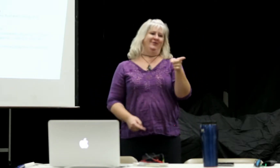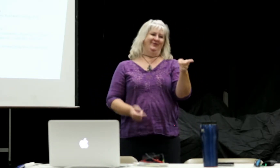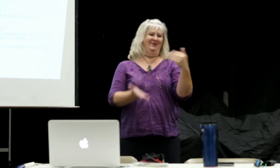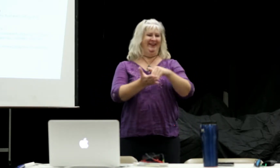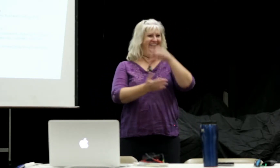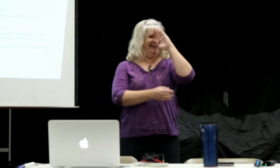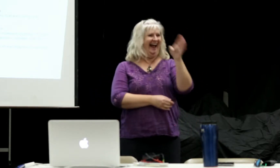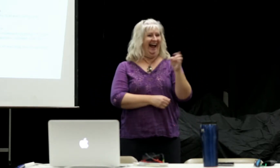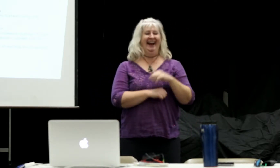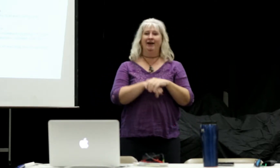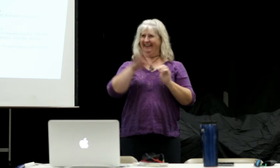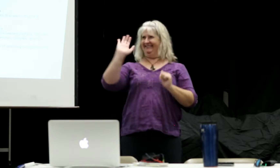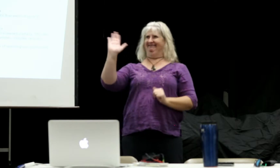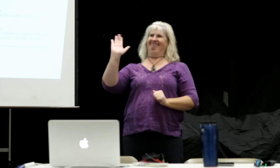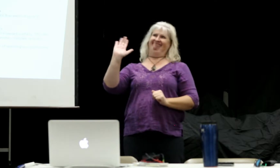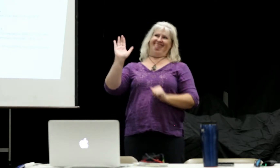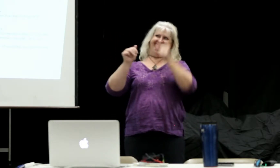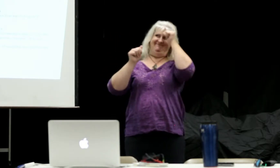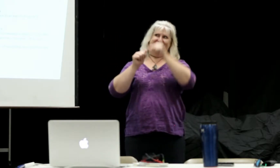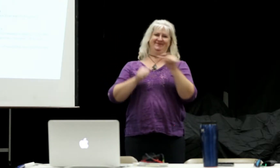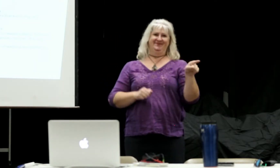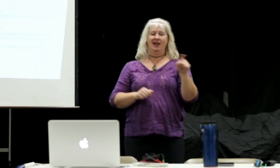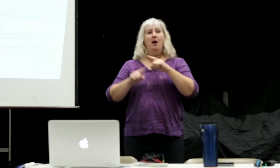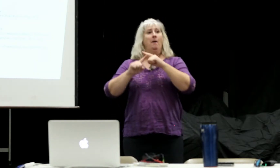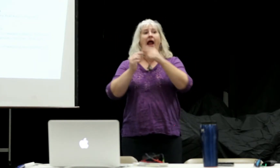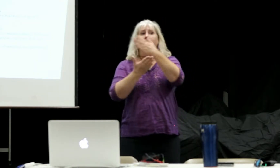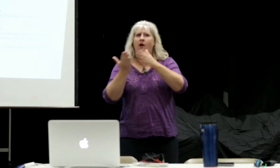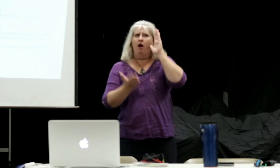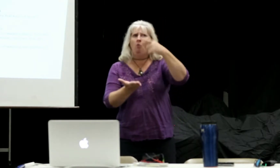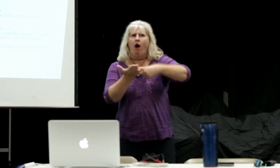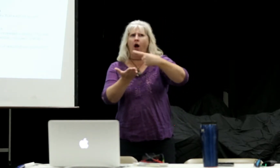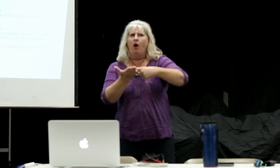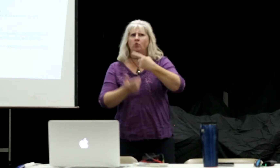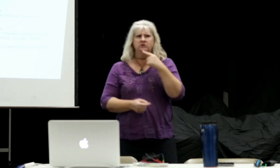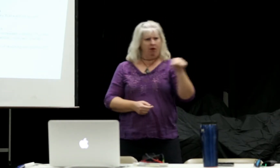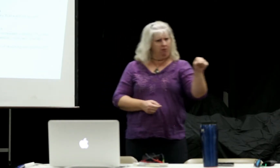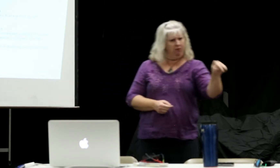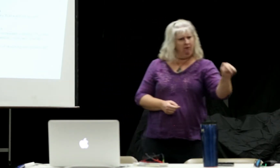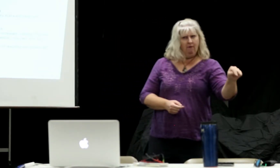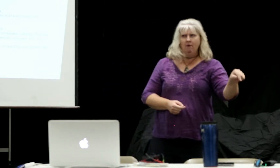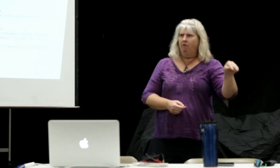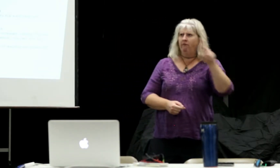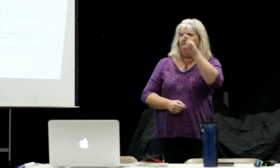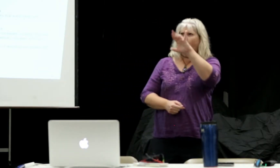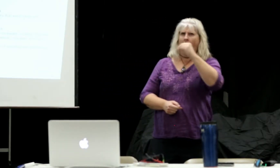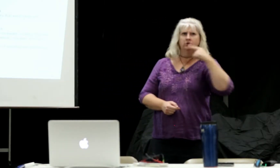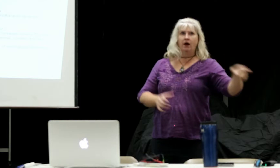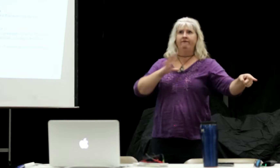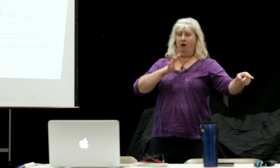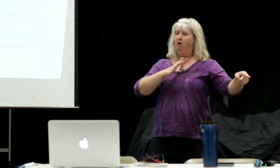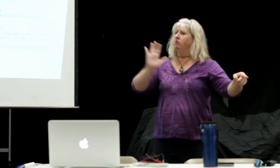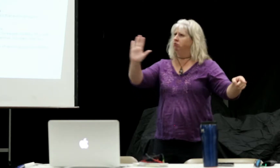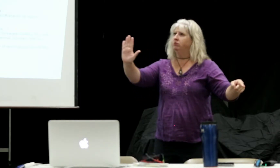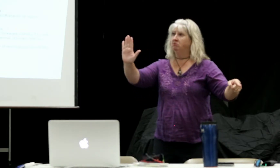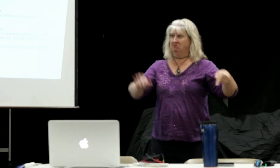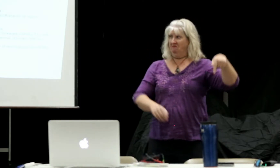know who we are, and they know who we are, and they'll say, hi, it's DHC's here again. But sometimes they